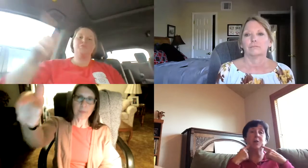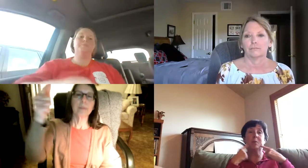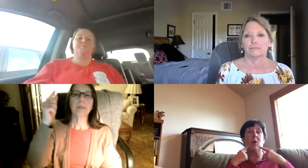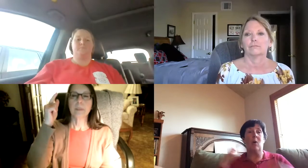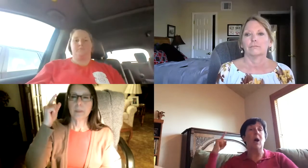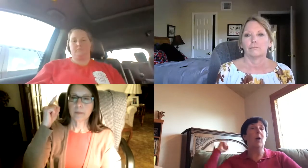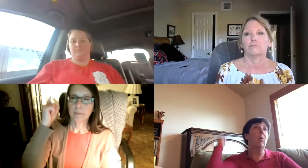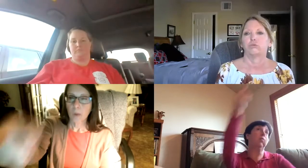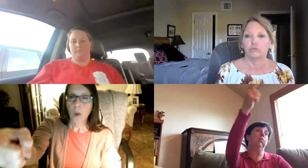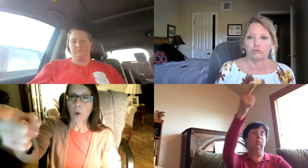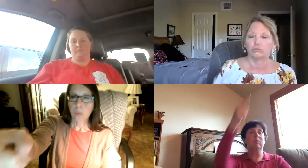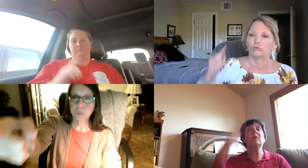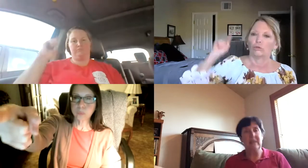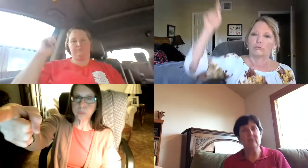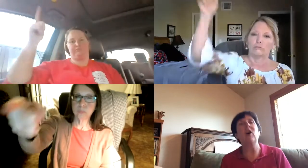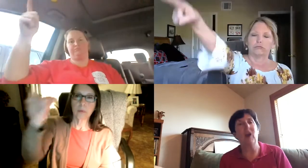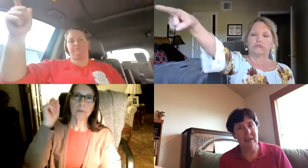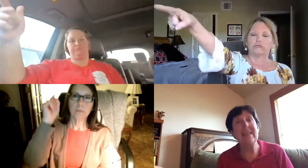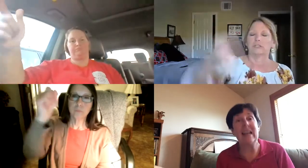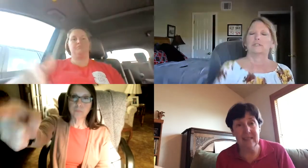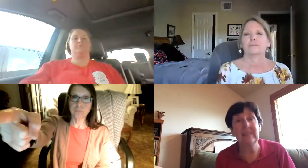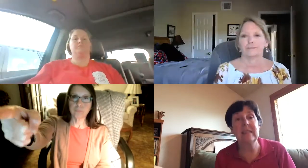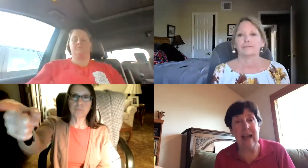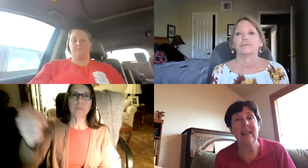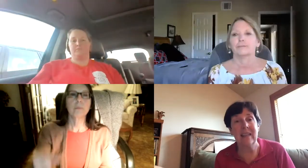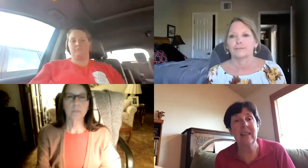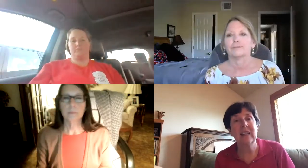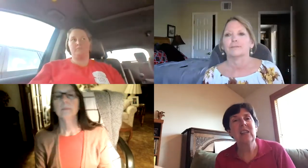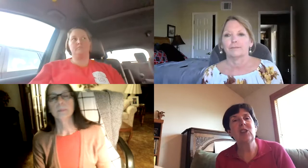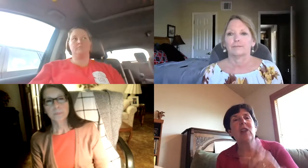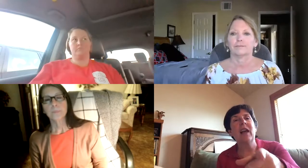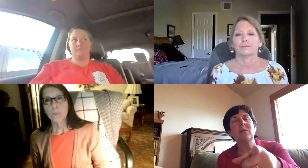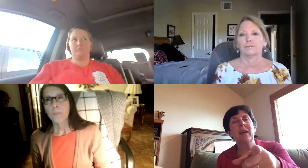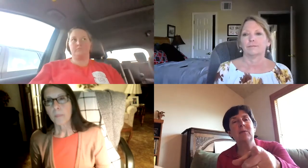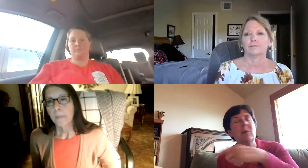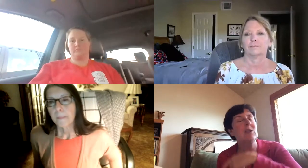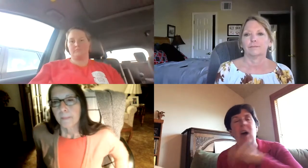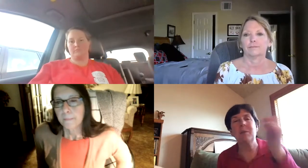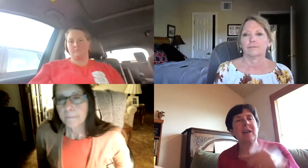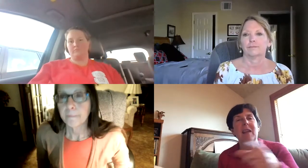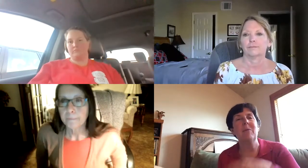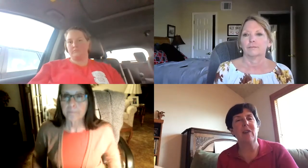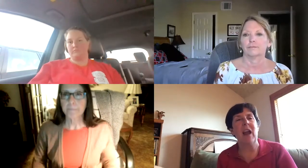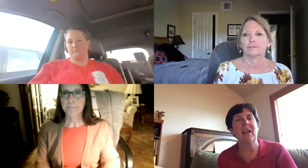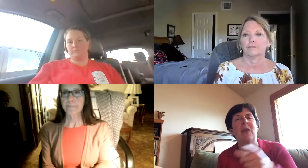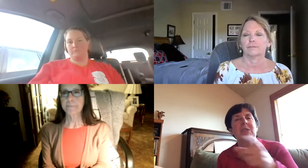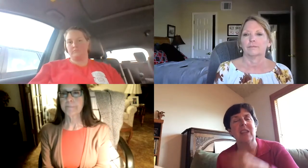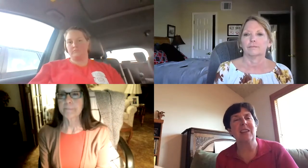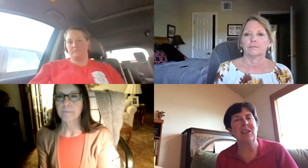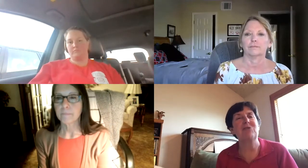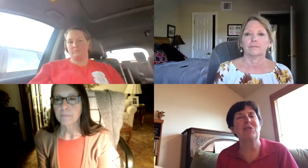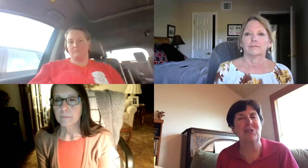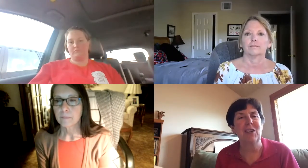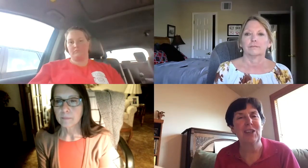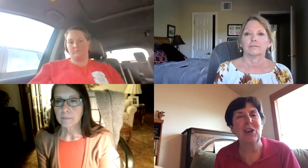and you'll blow far. Yes, exactly. So like when we were talking about something, Fran, and I was saying